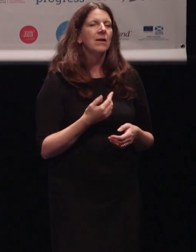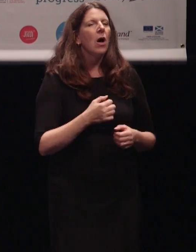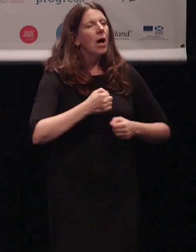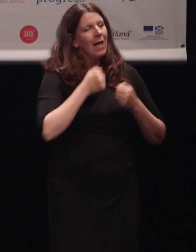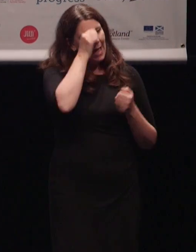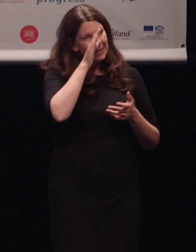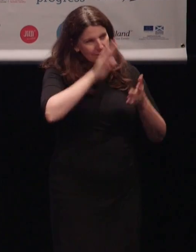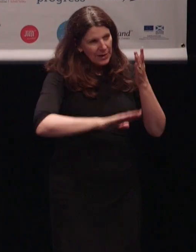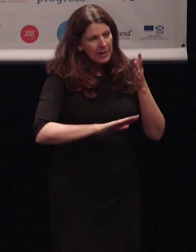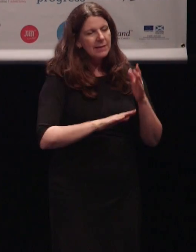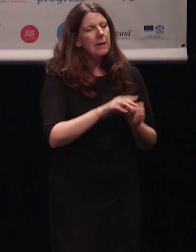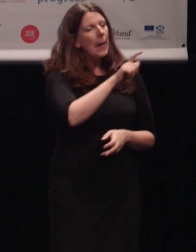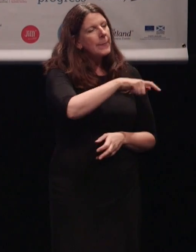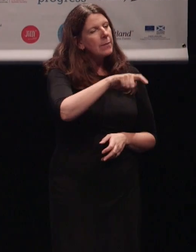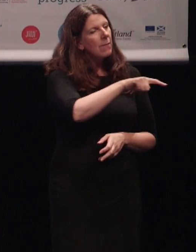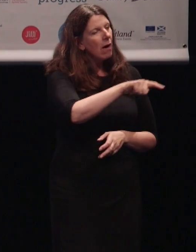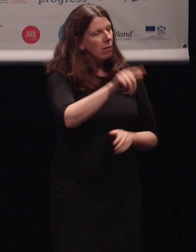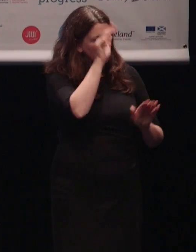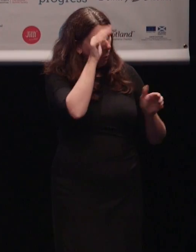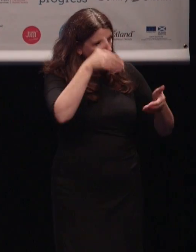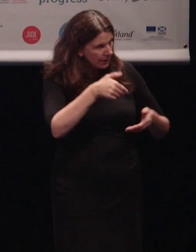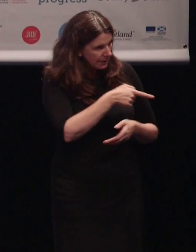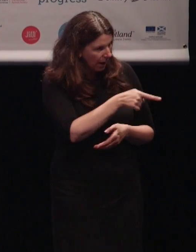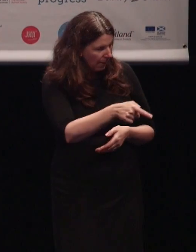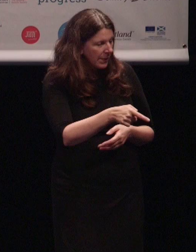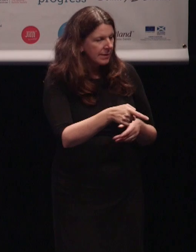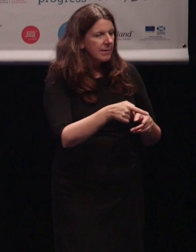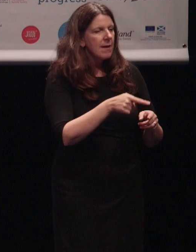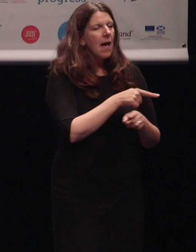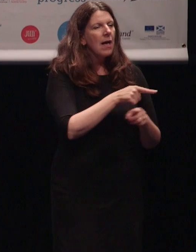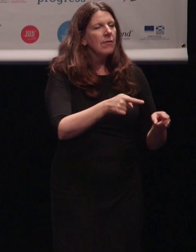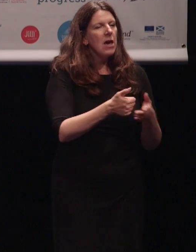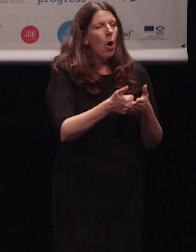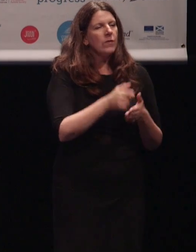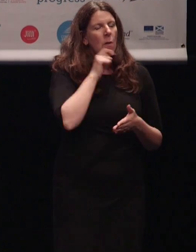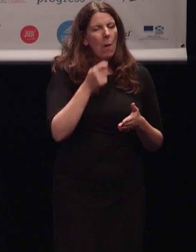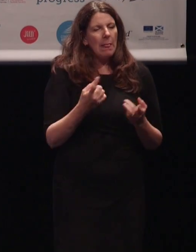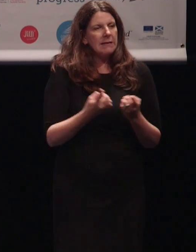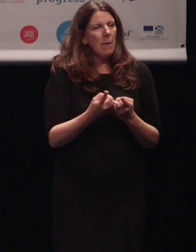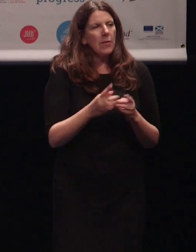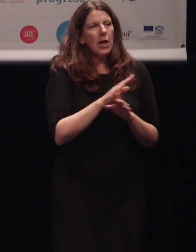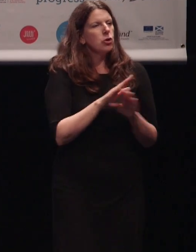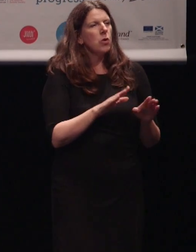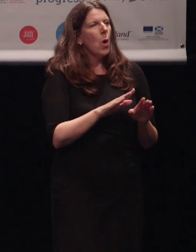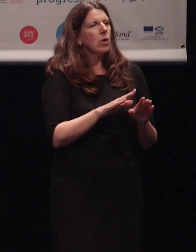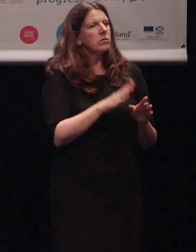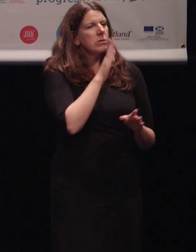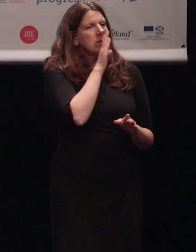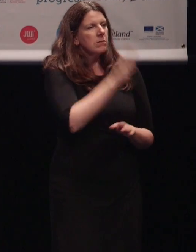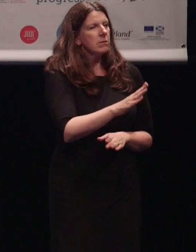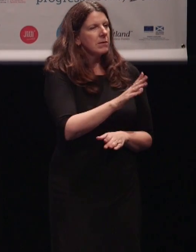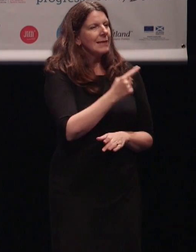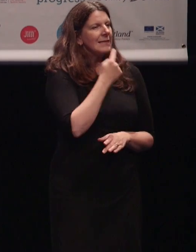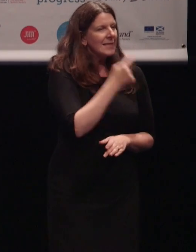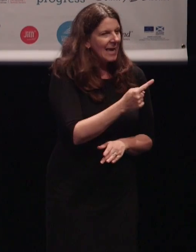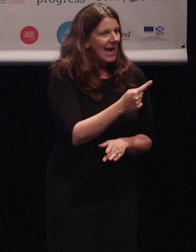that people with autism actually pick up and react very much to the unspoken. So if